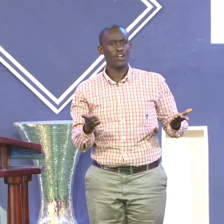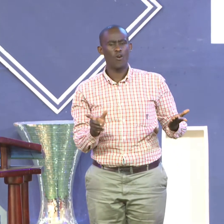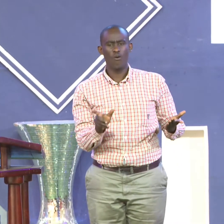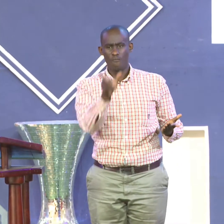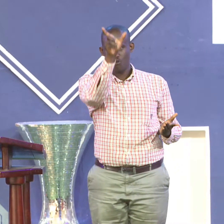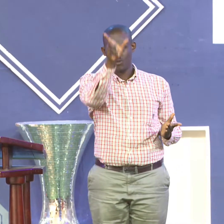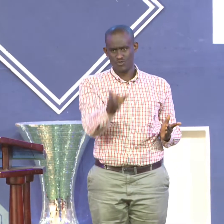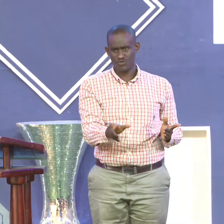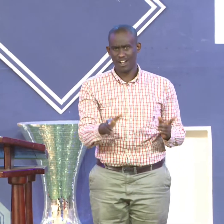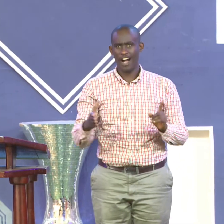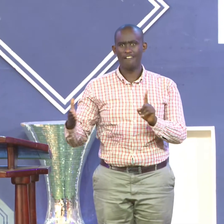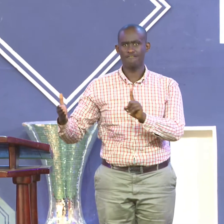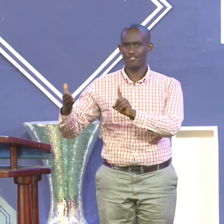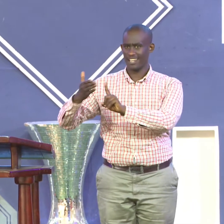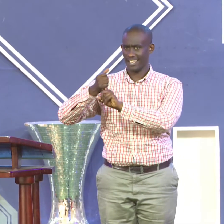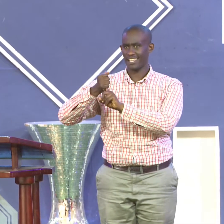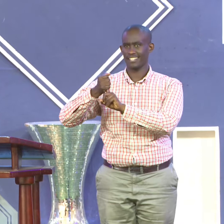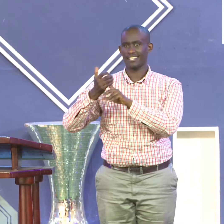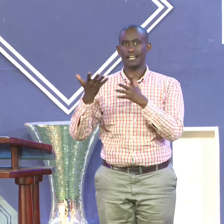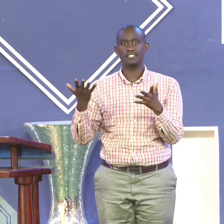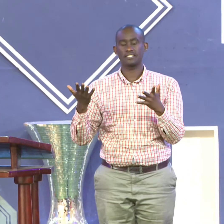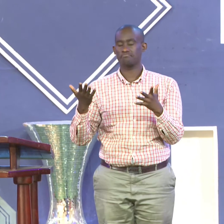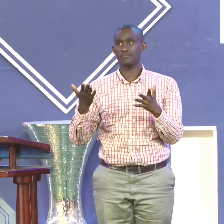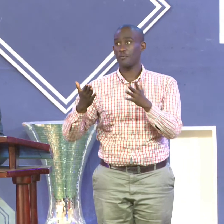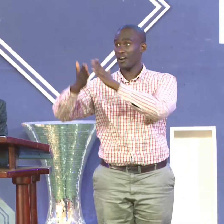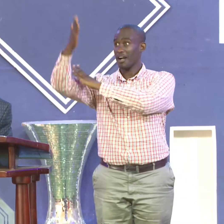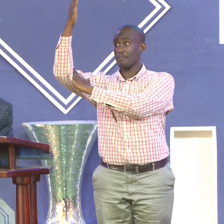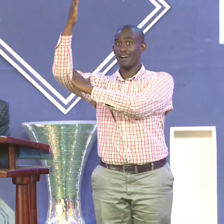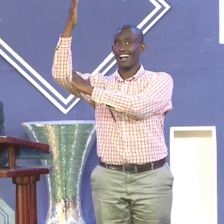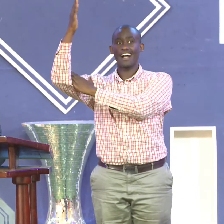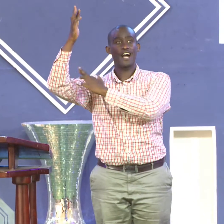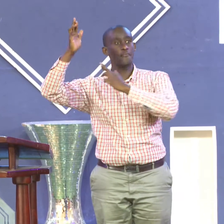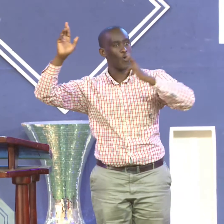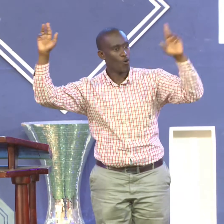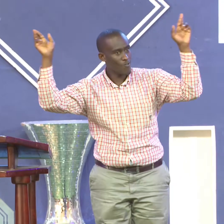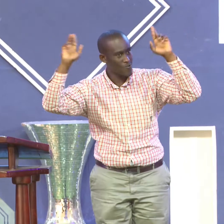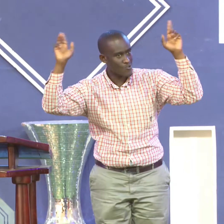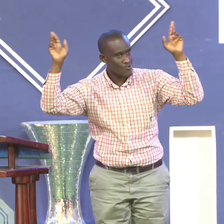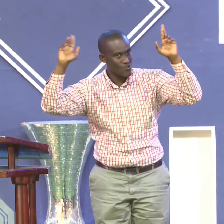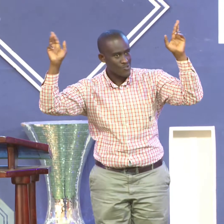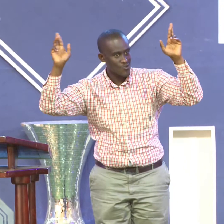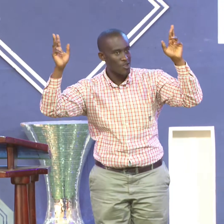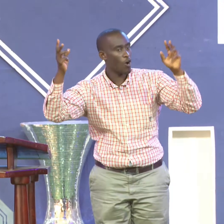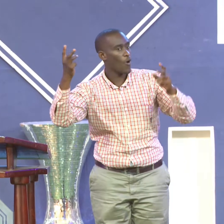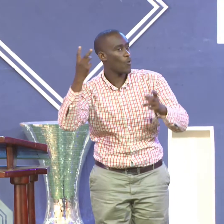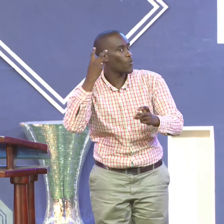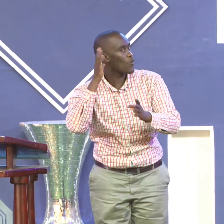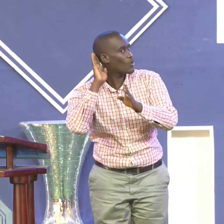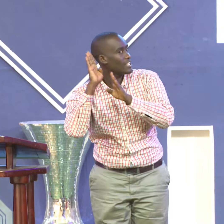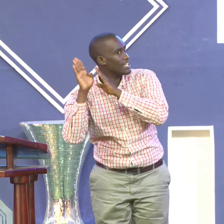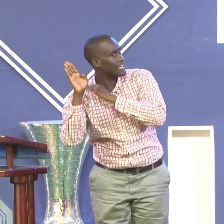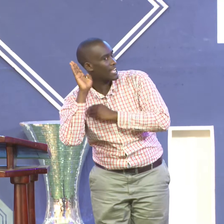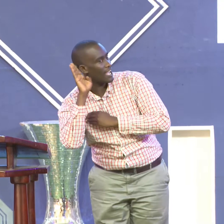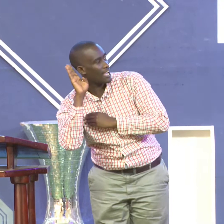onaafuna so that you can gain naye nga Mukama mugufu but the Lord is open okuwulira essaala ya buli omu to